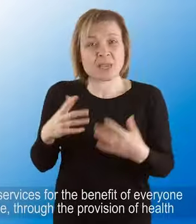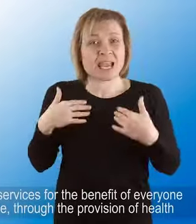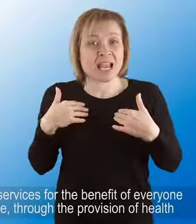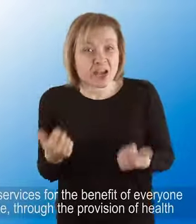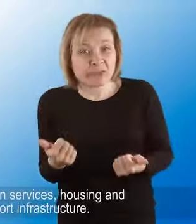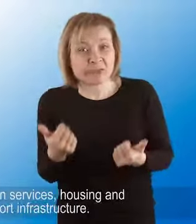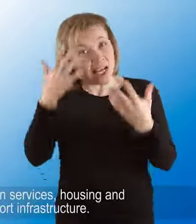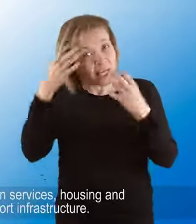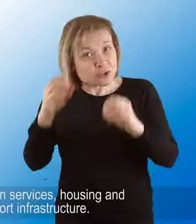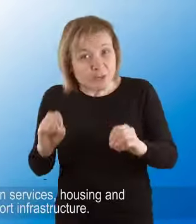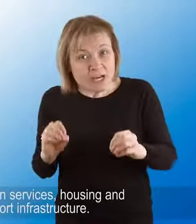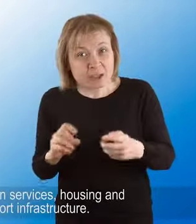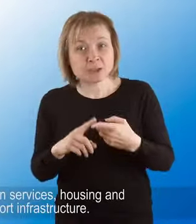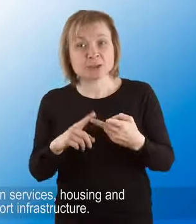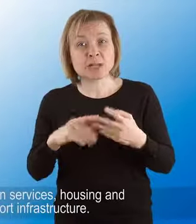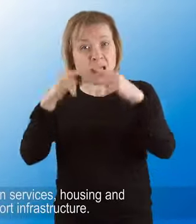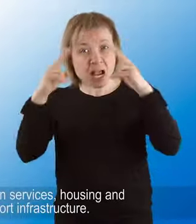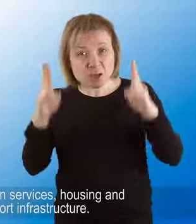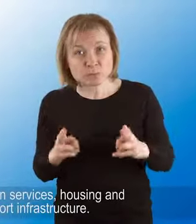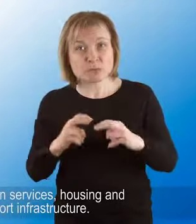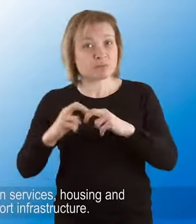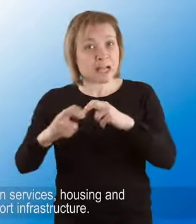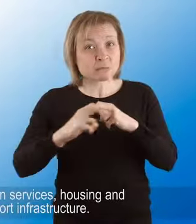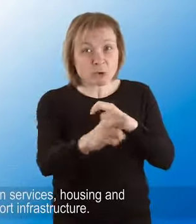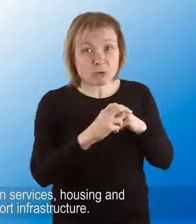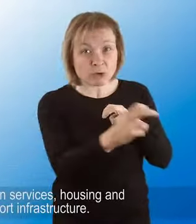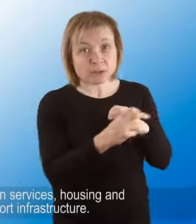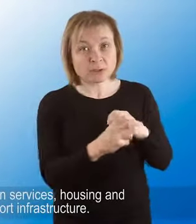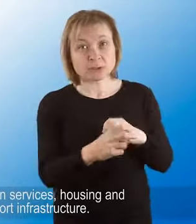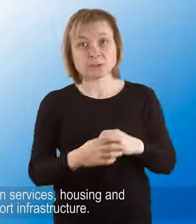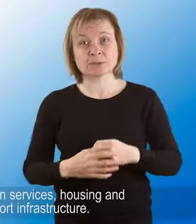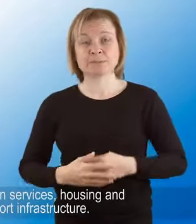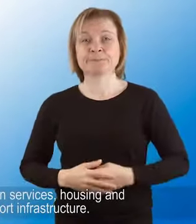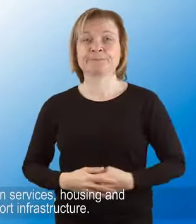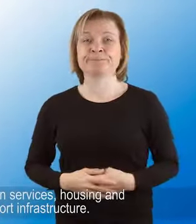and education services, housing and transport infrastructure.